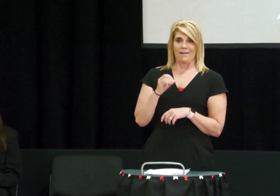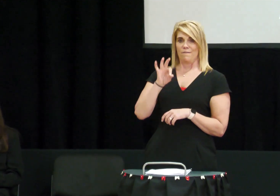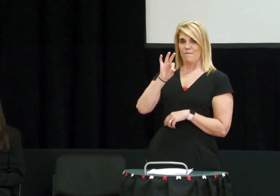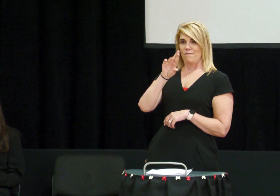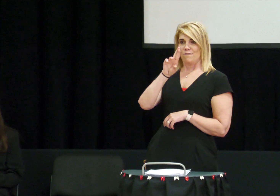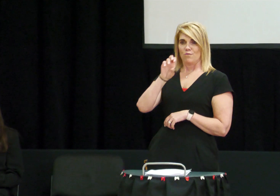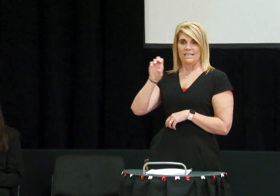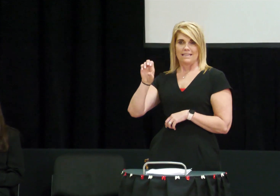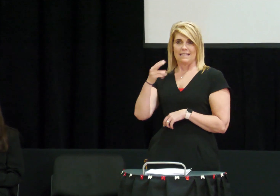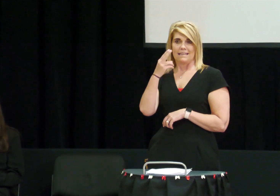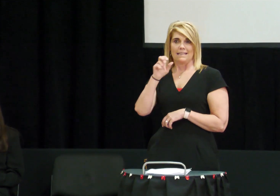biking, and